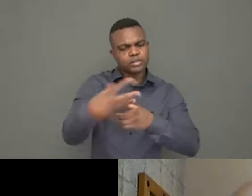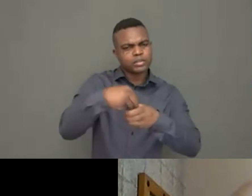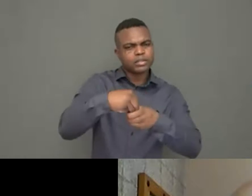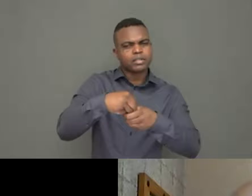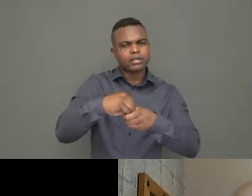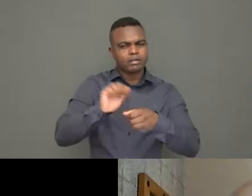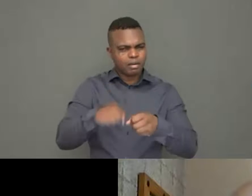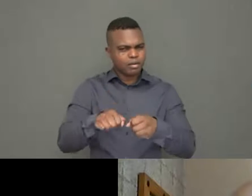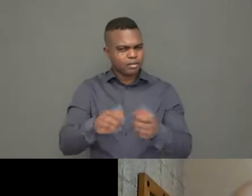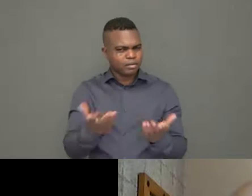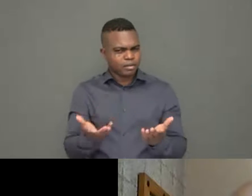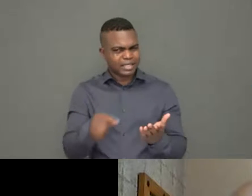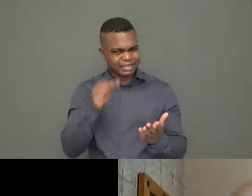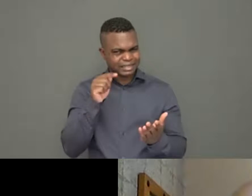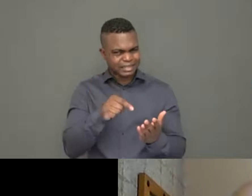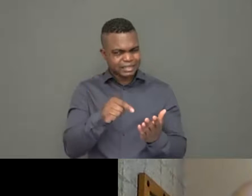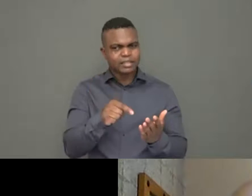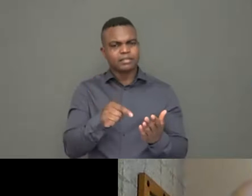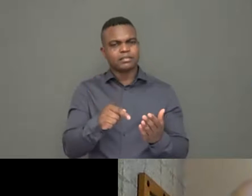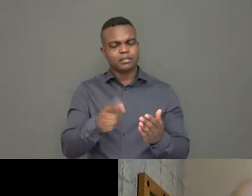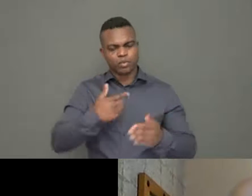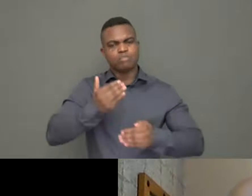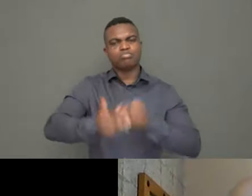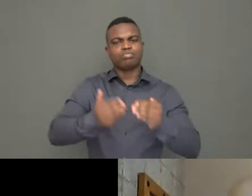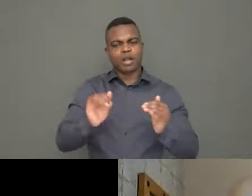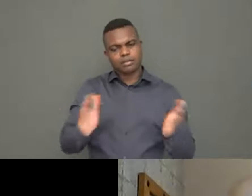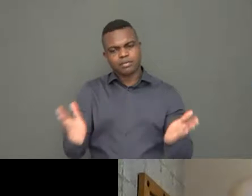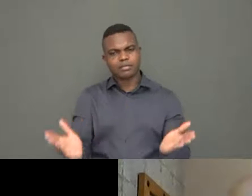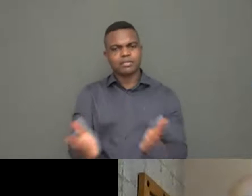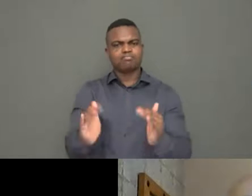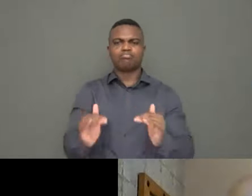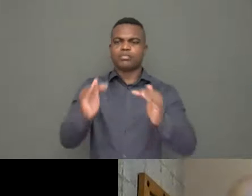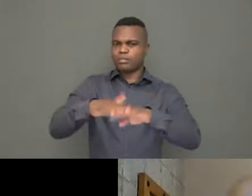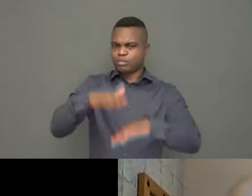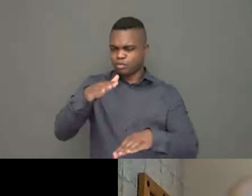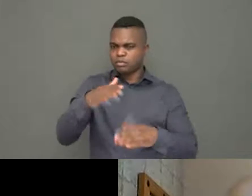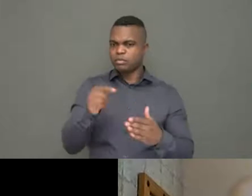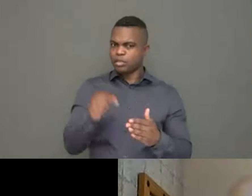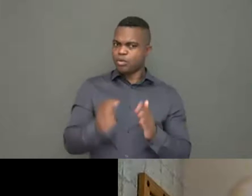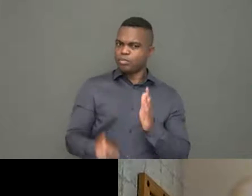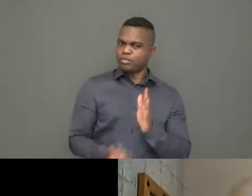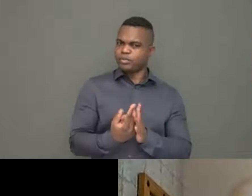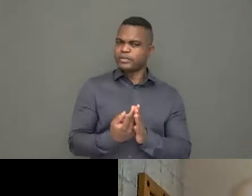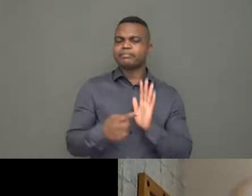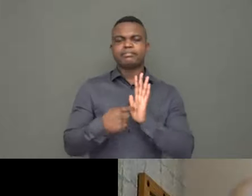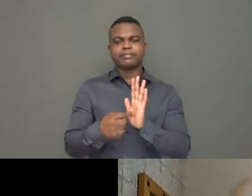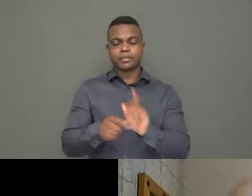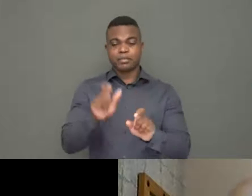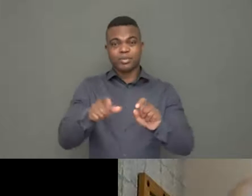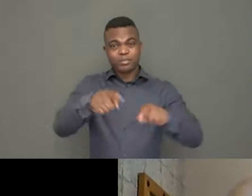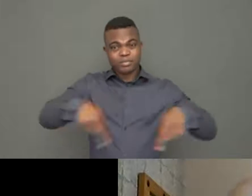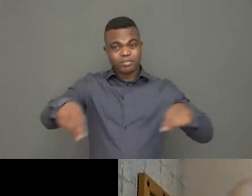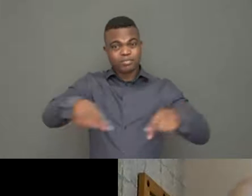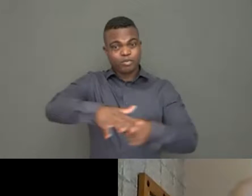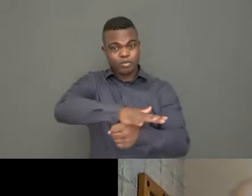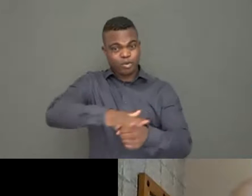for example, the local people are given an opportunity to, you know, maybe reach that side and get to see